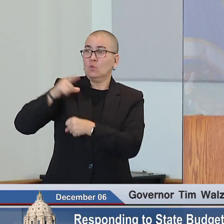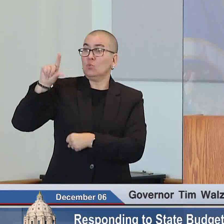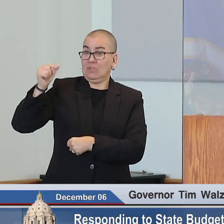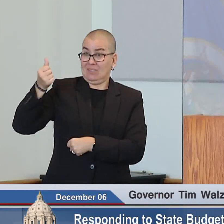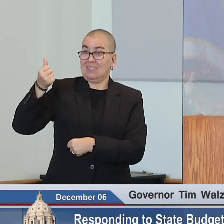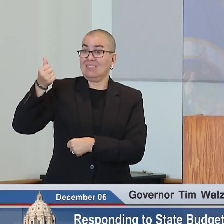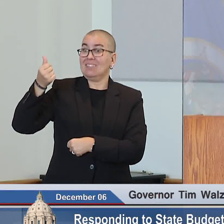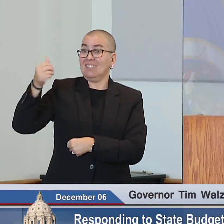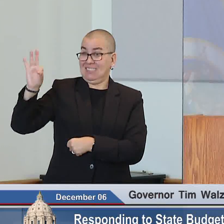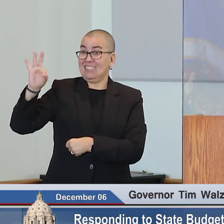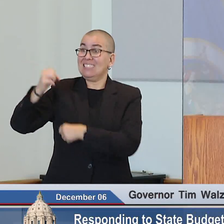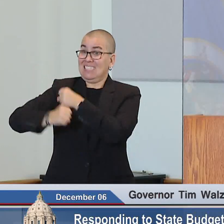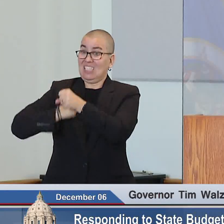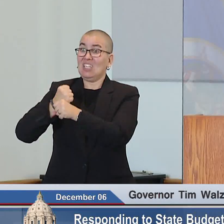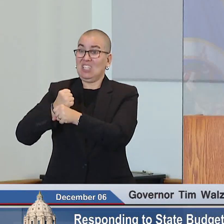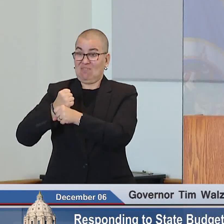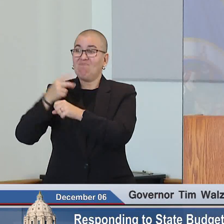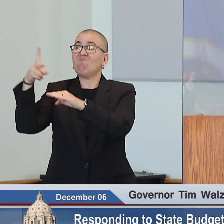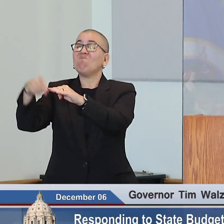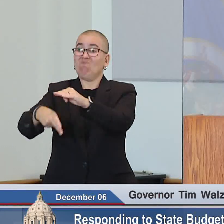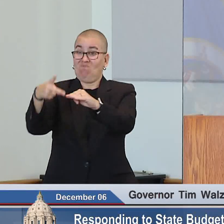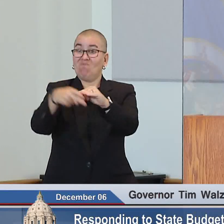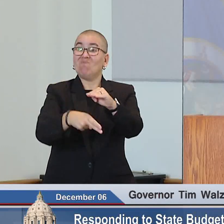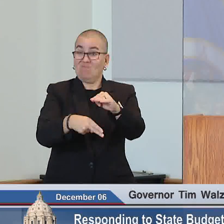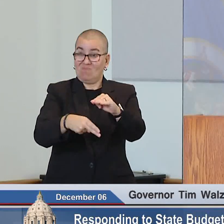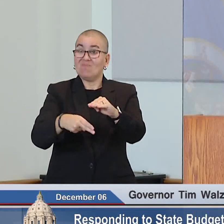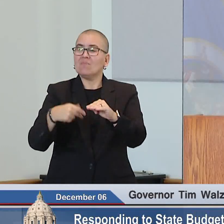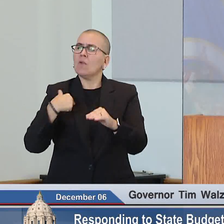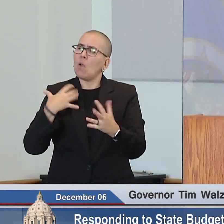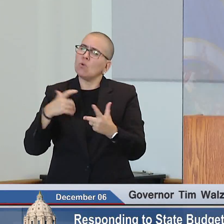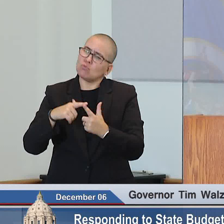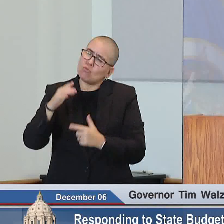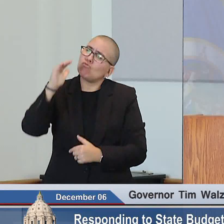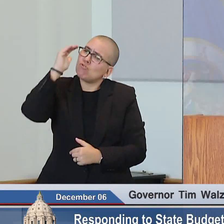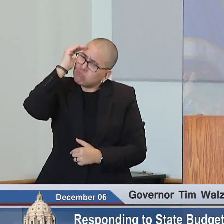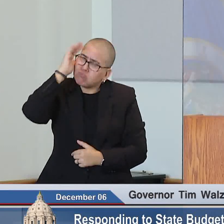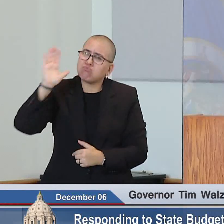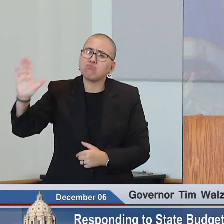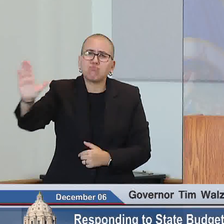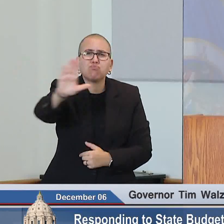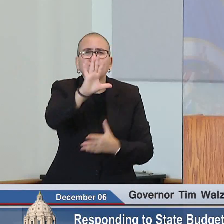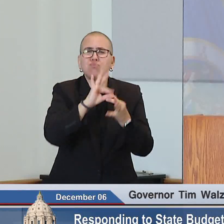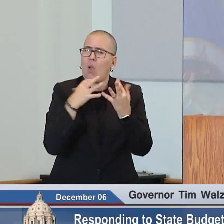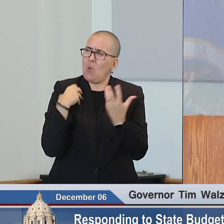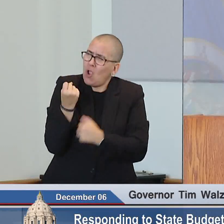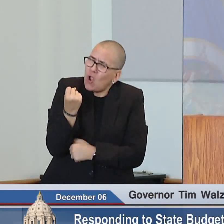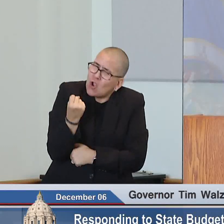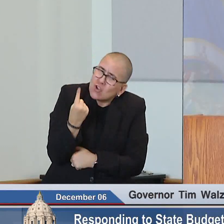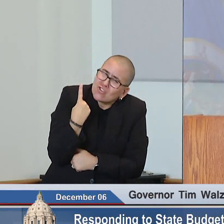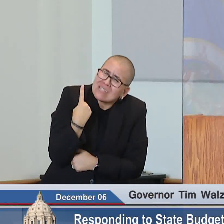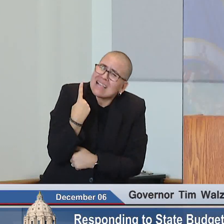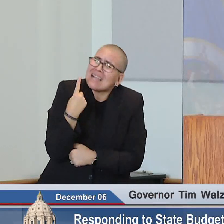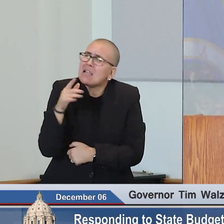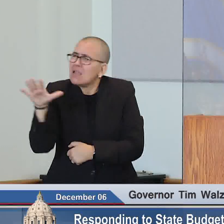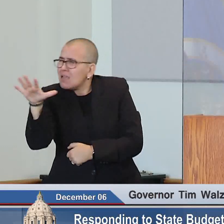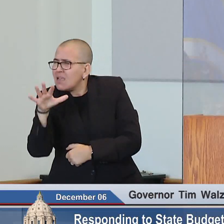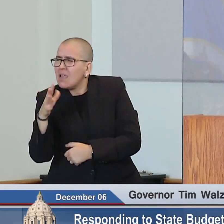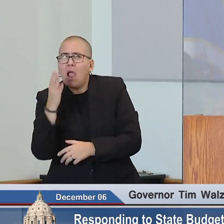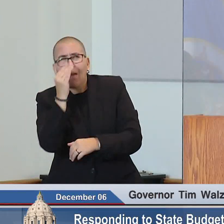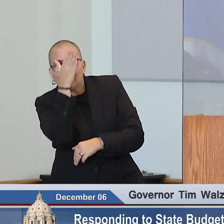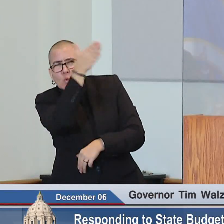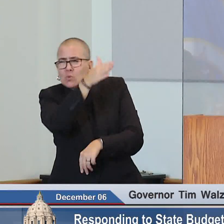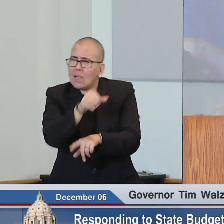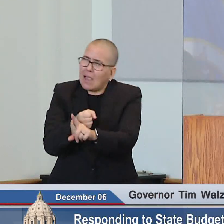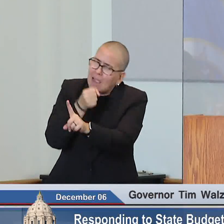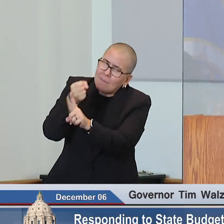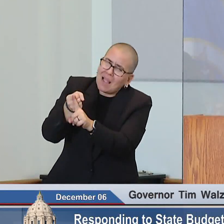cuts that are in there. But I want to hear those conversations. I want to understand what the long-term effect of that is. I don't want to set up